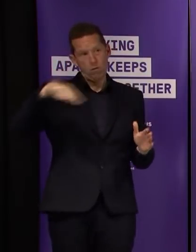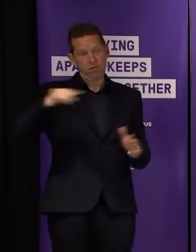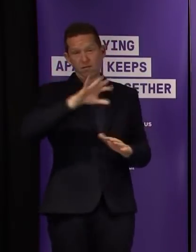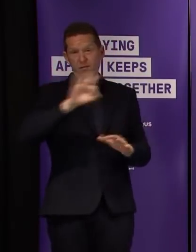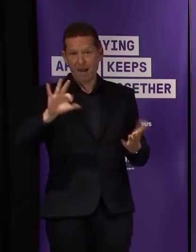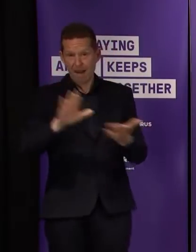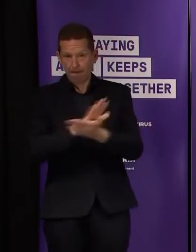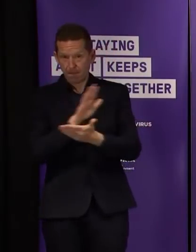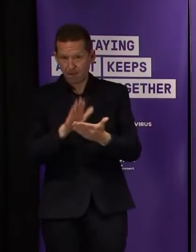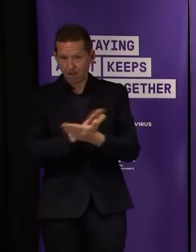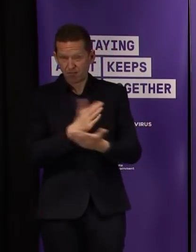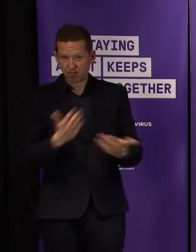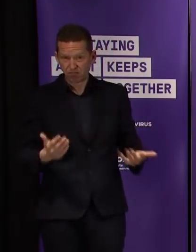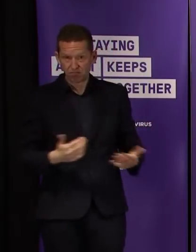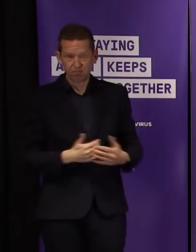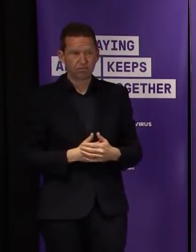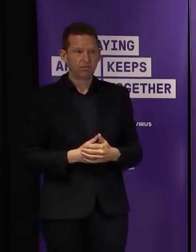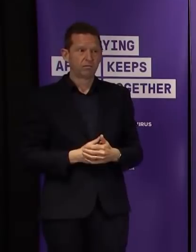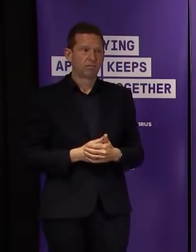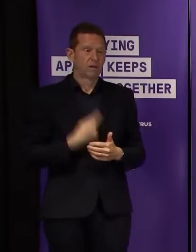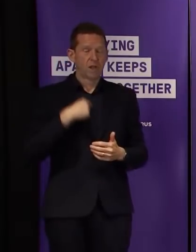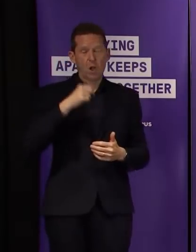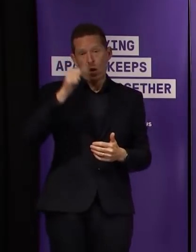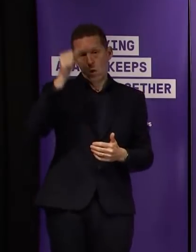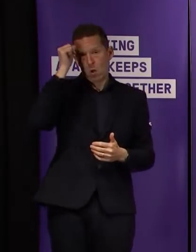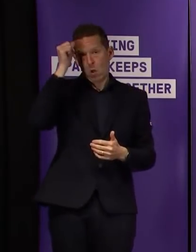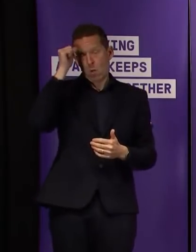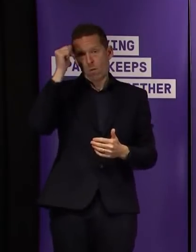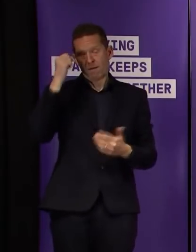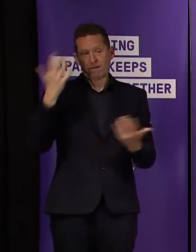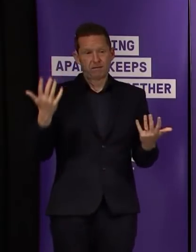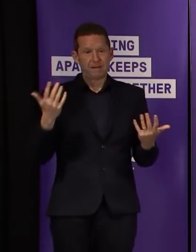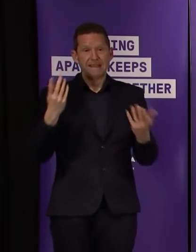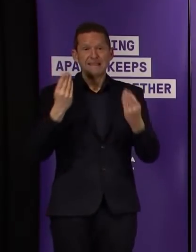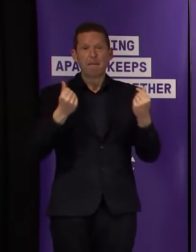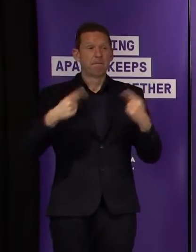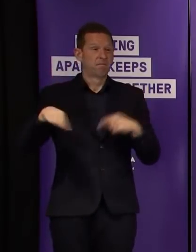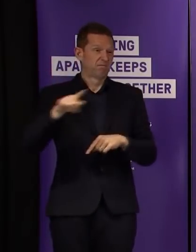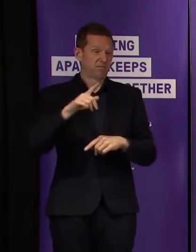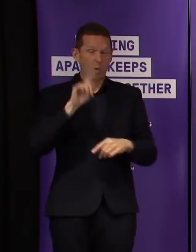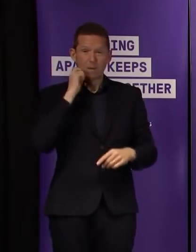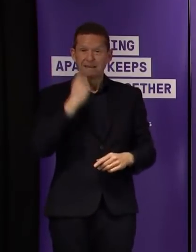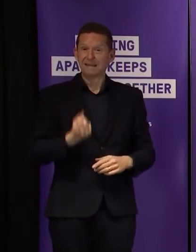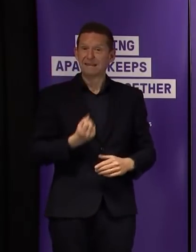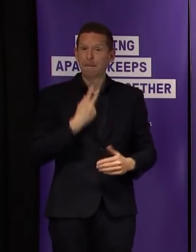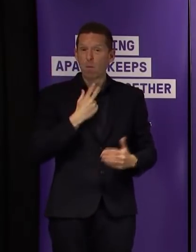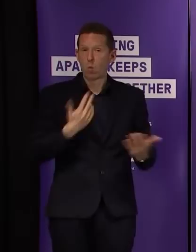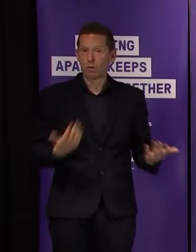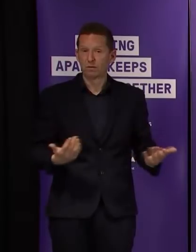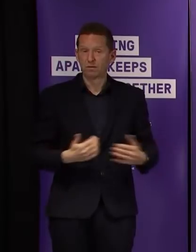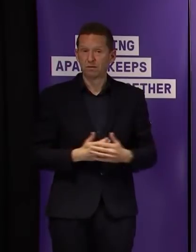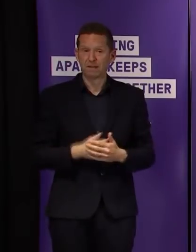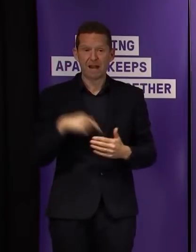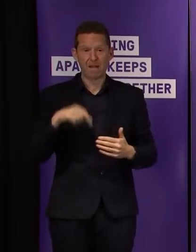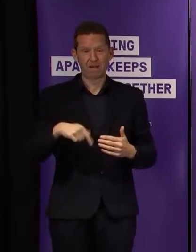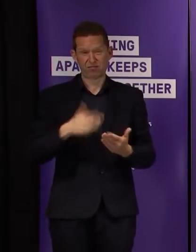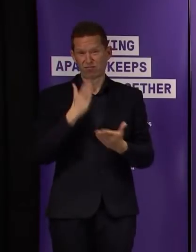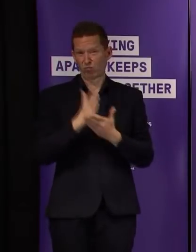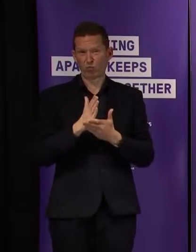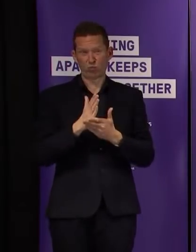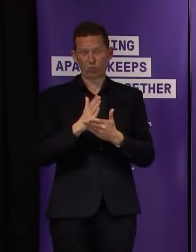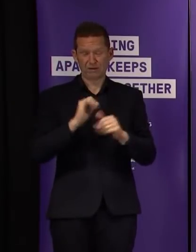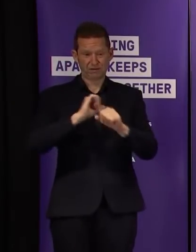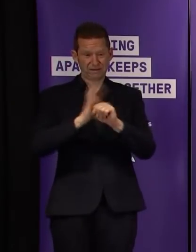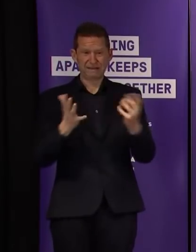I don't expect everyone, you know, to be anything other than disappointed that this thing is wildly